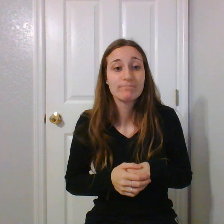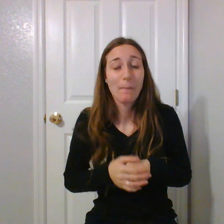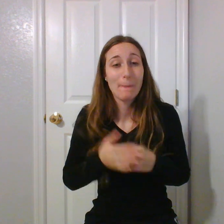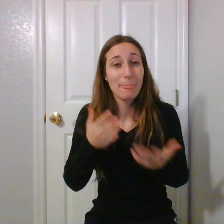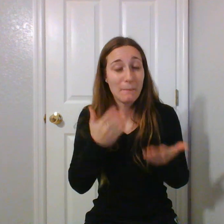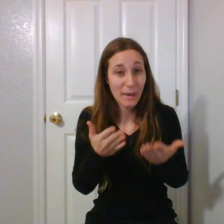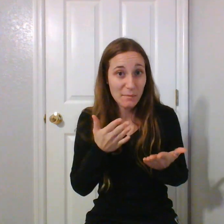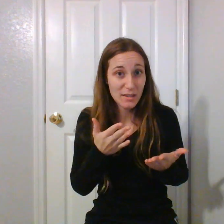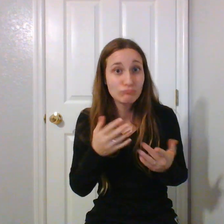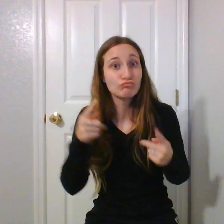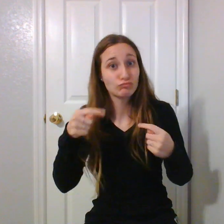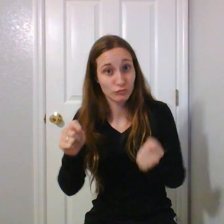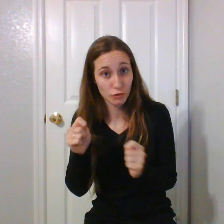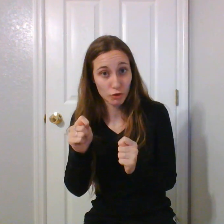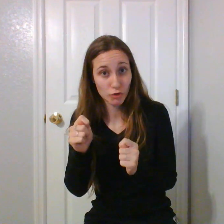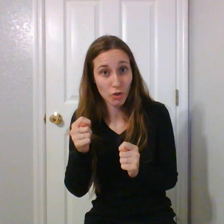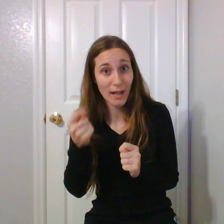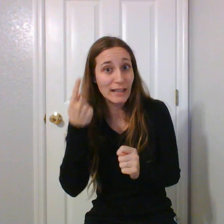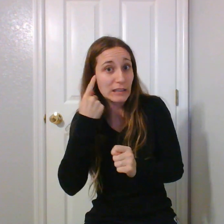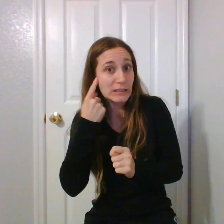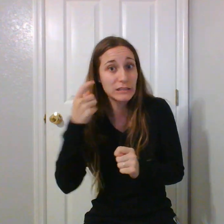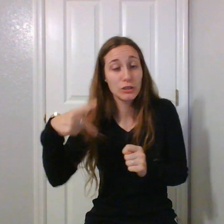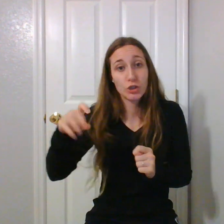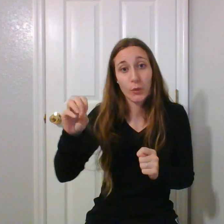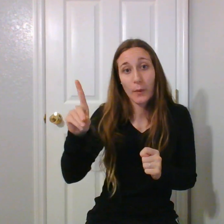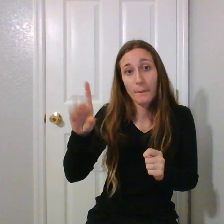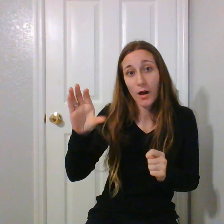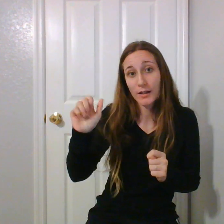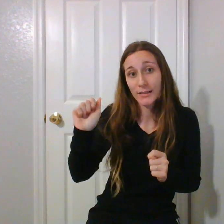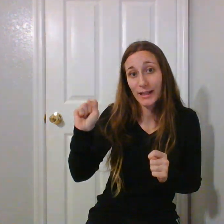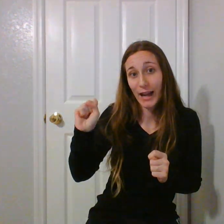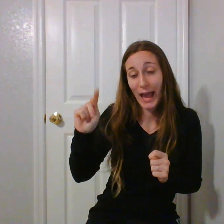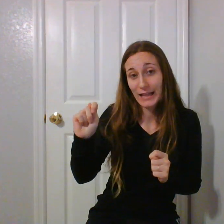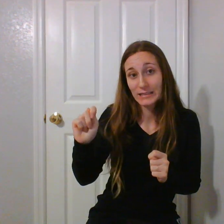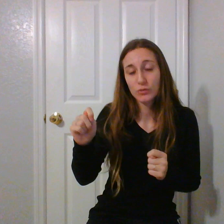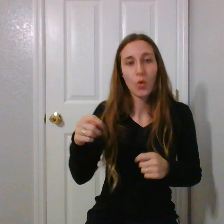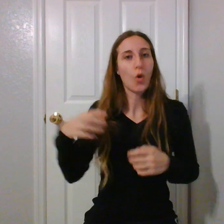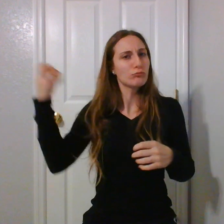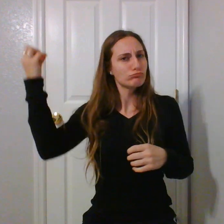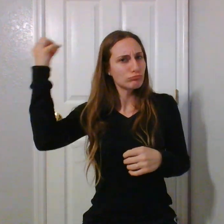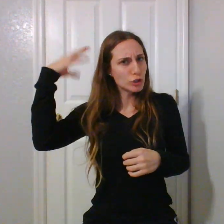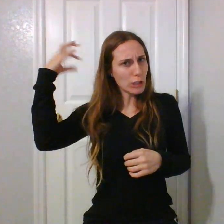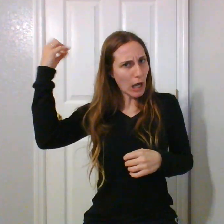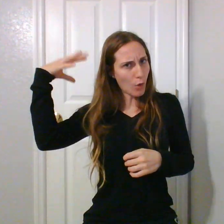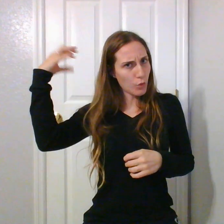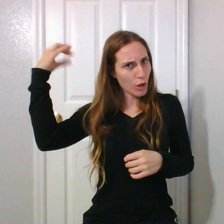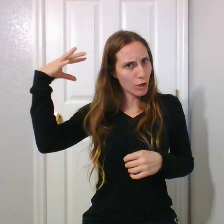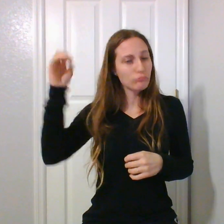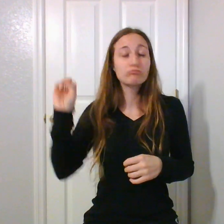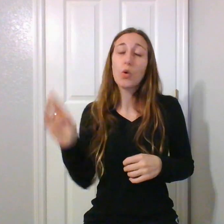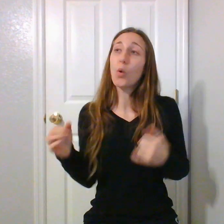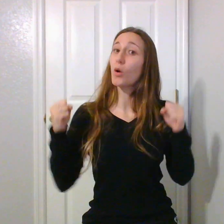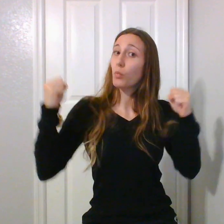tasks try you know listening to a podcast or getting up and showering and getting ready going to like work out read a book